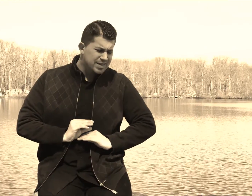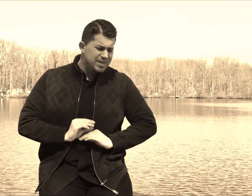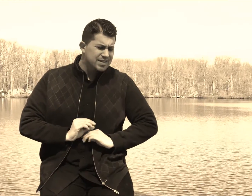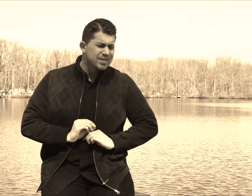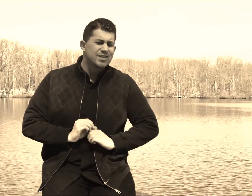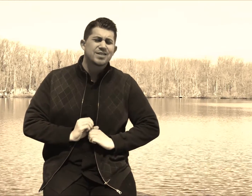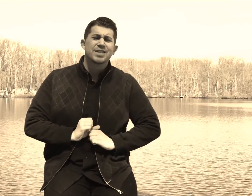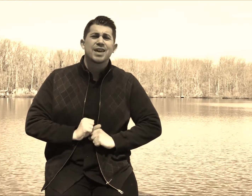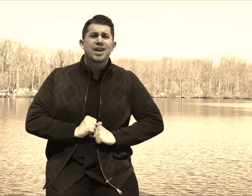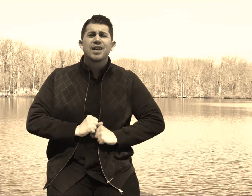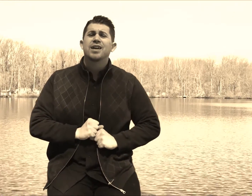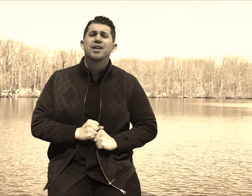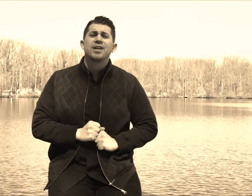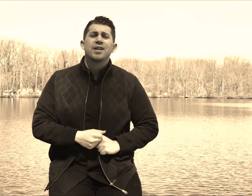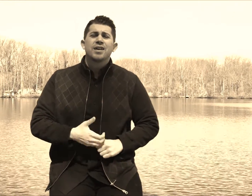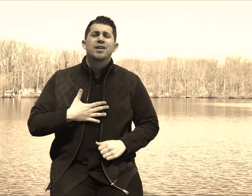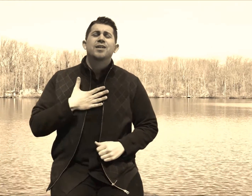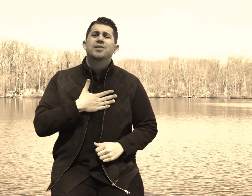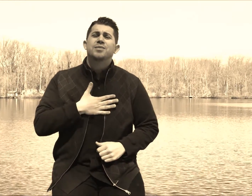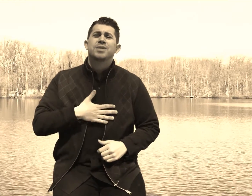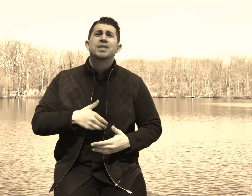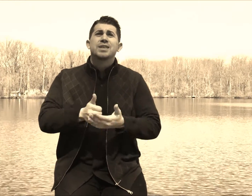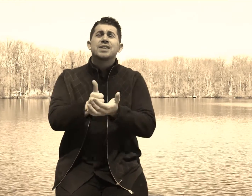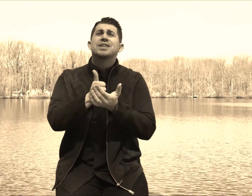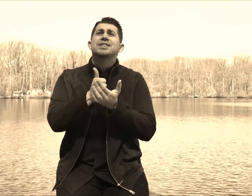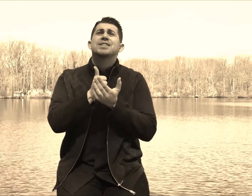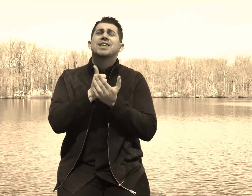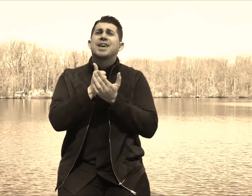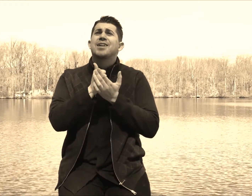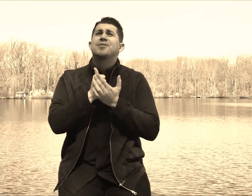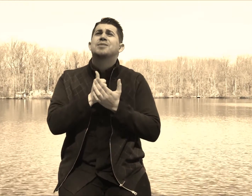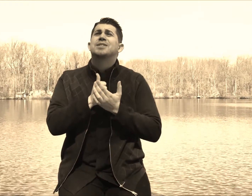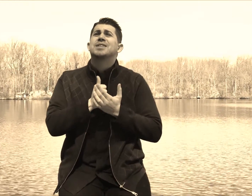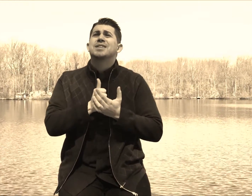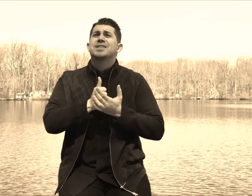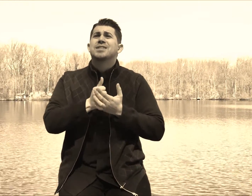sound No one hears, the silent tears collecting